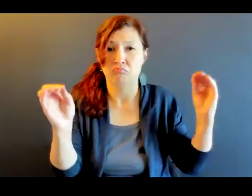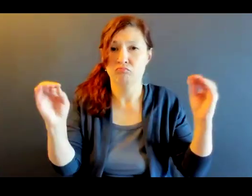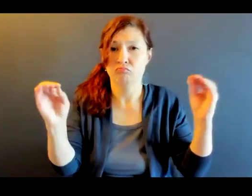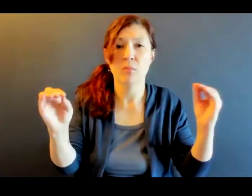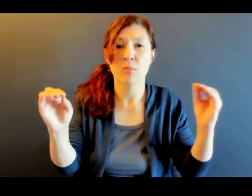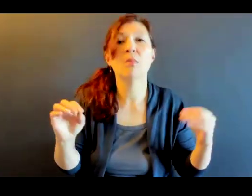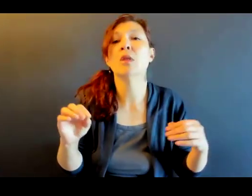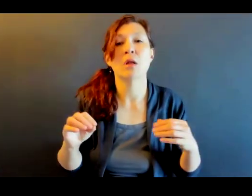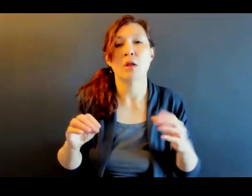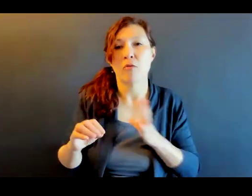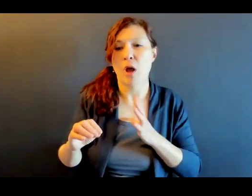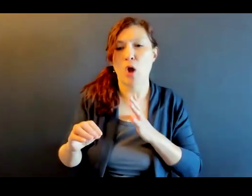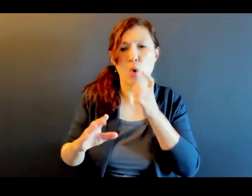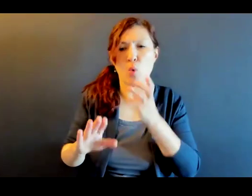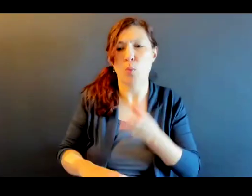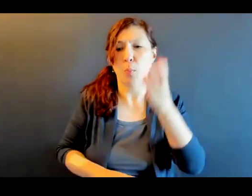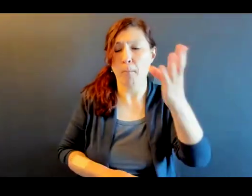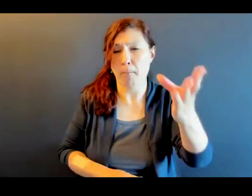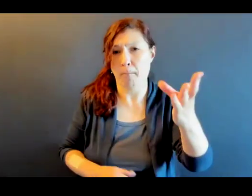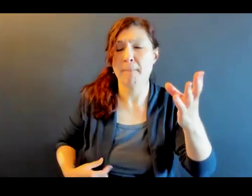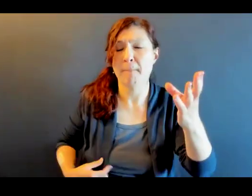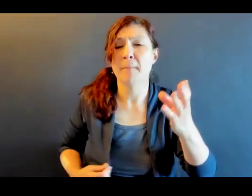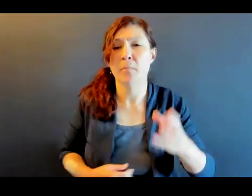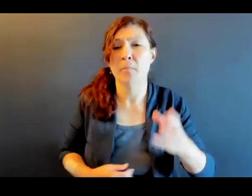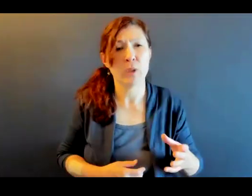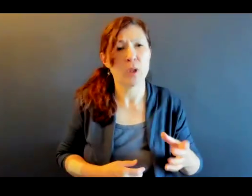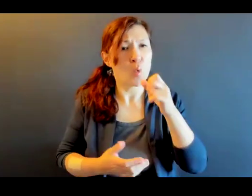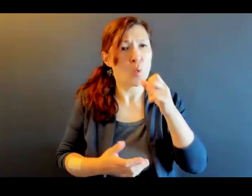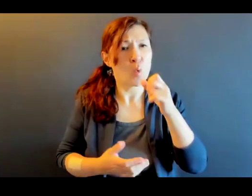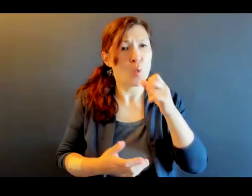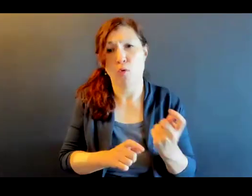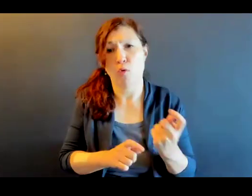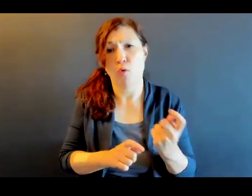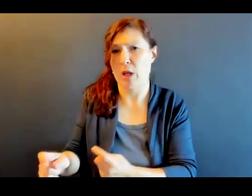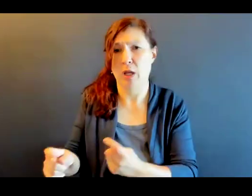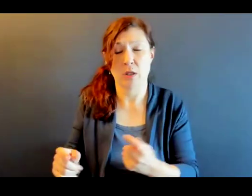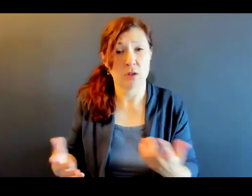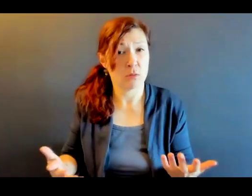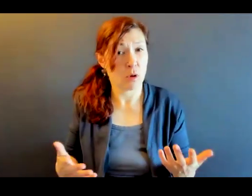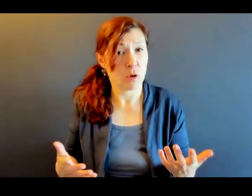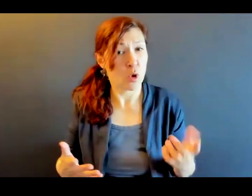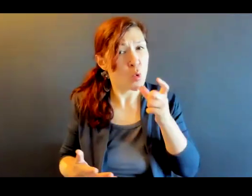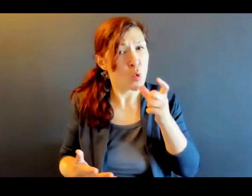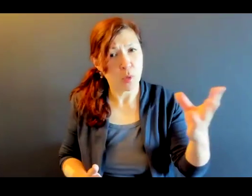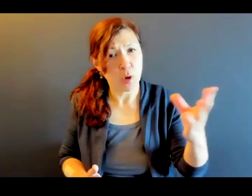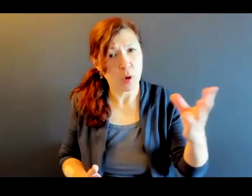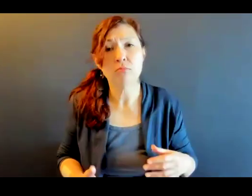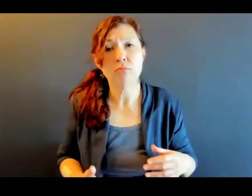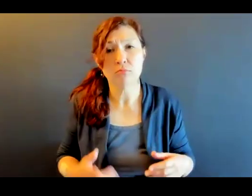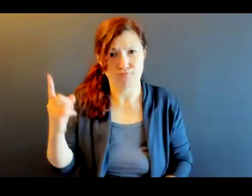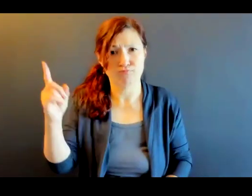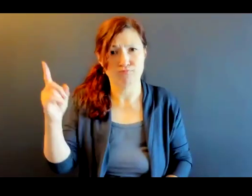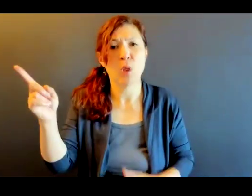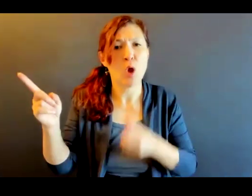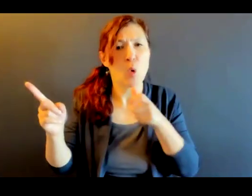There's nothing further. I'll now entertain a motion to approve the in-kind donations as presented. Is there a motion? So moved. Thank